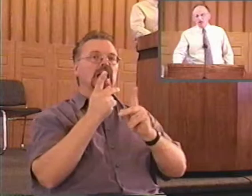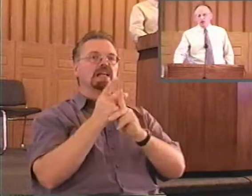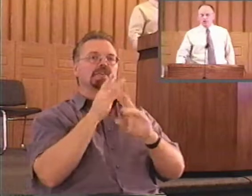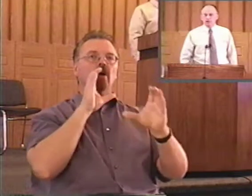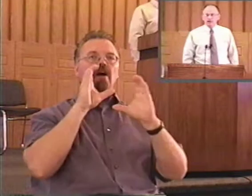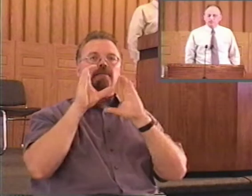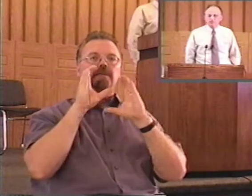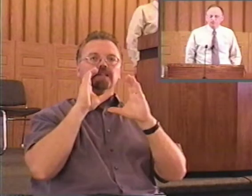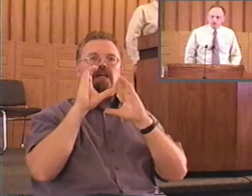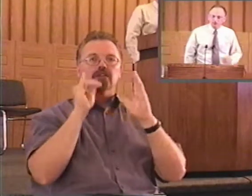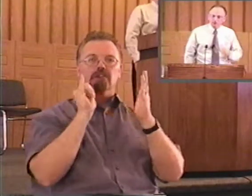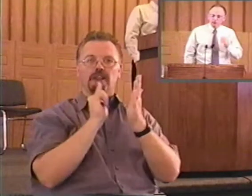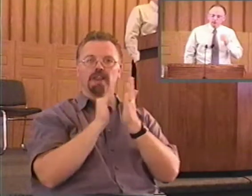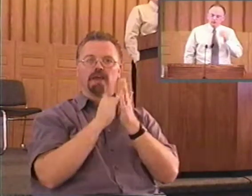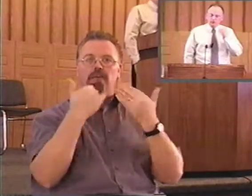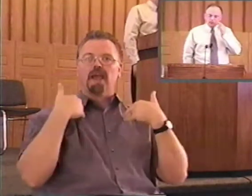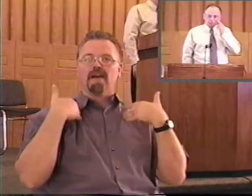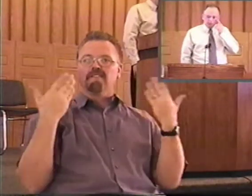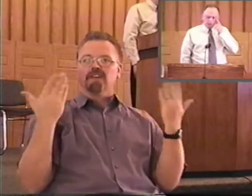that are held.